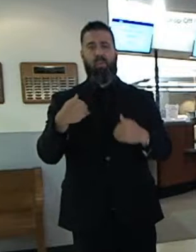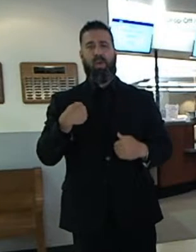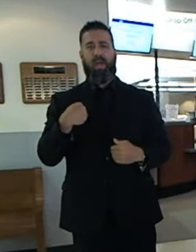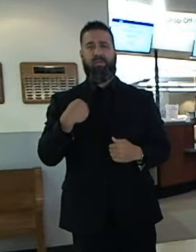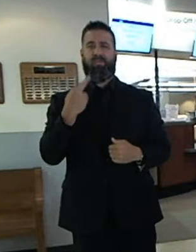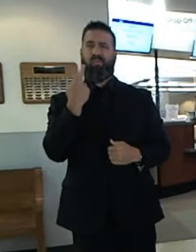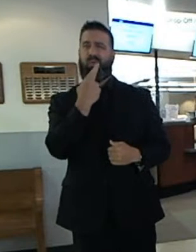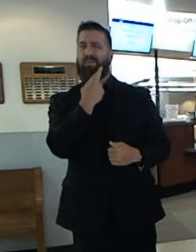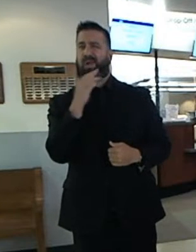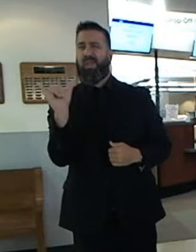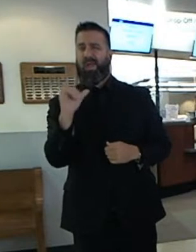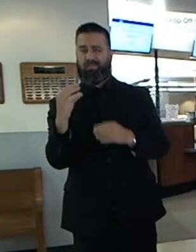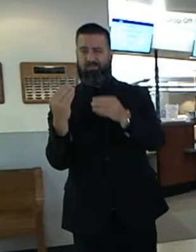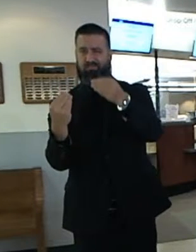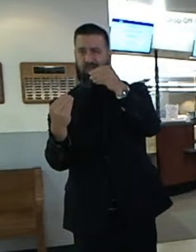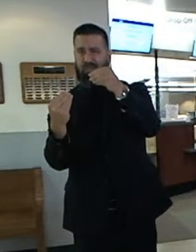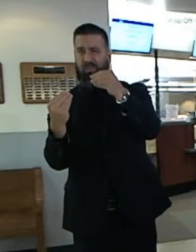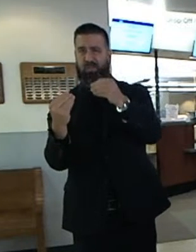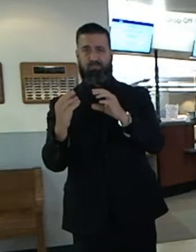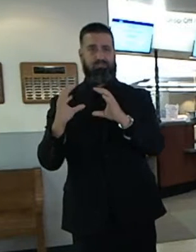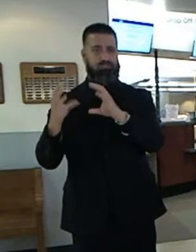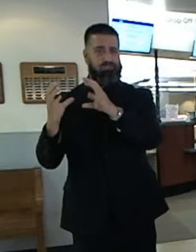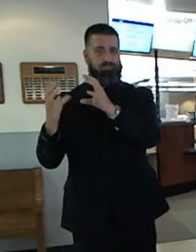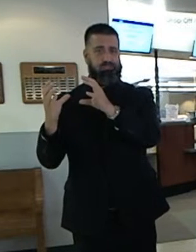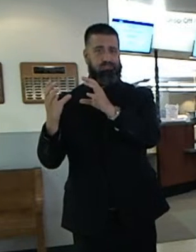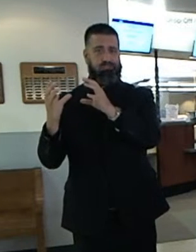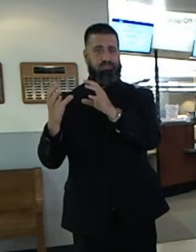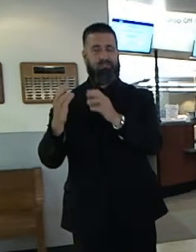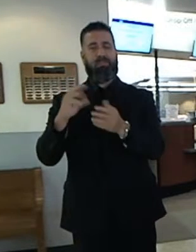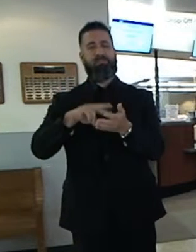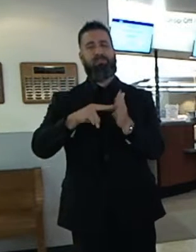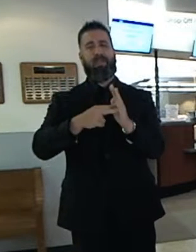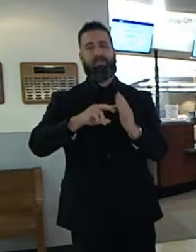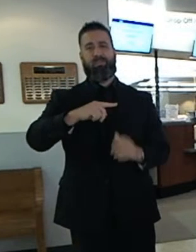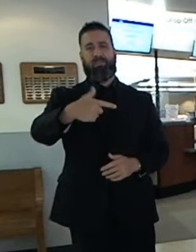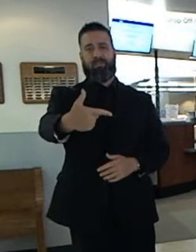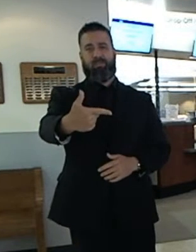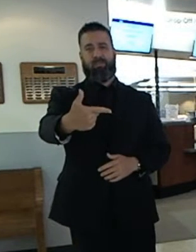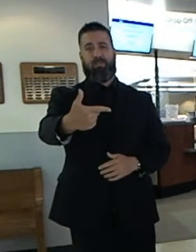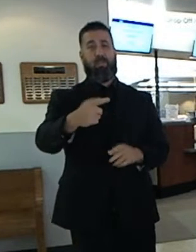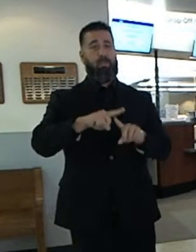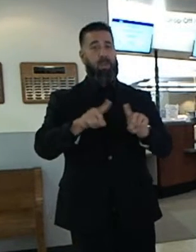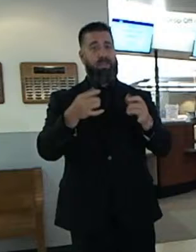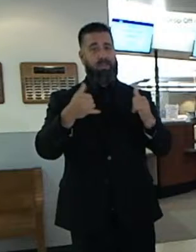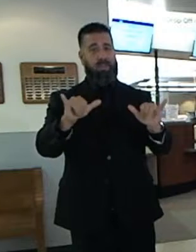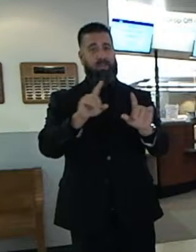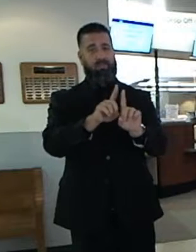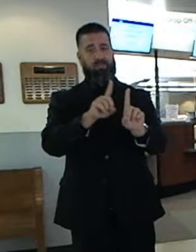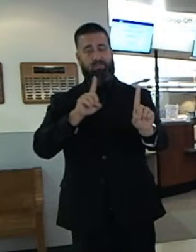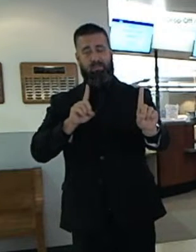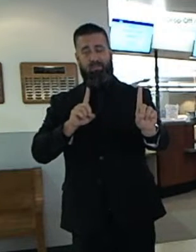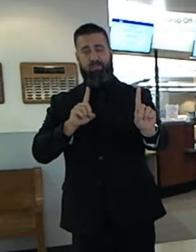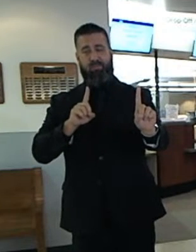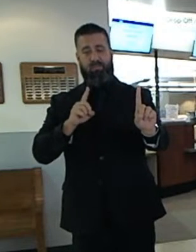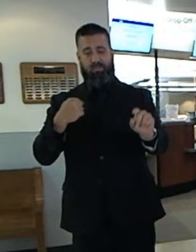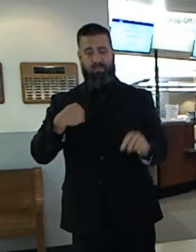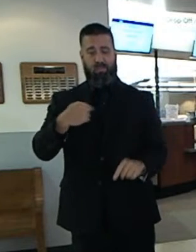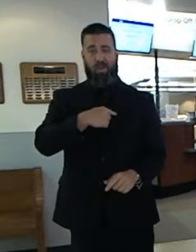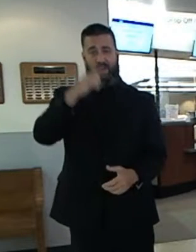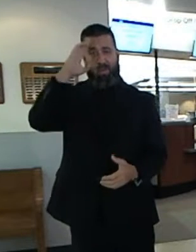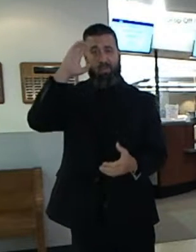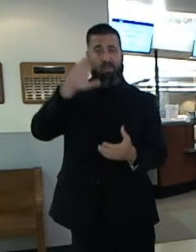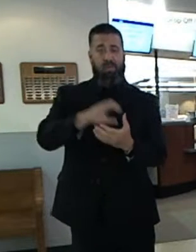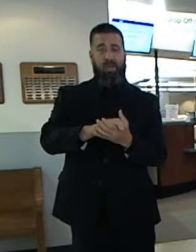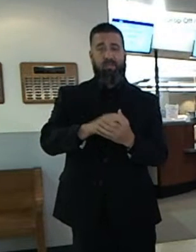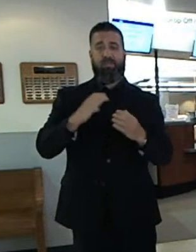buzzers so you can hold your place in line and still maintain social distancing. It's our belief that customer service should be